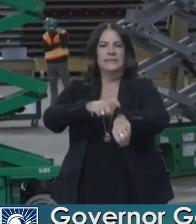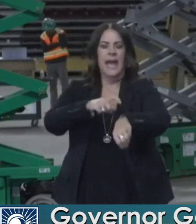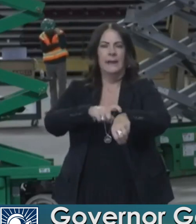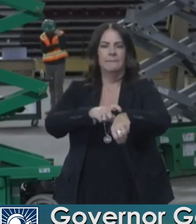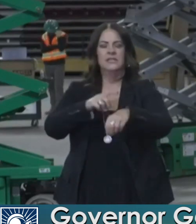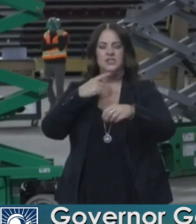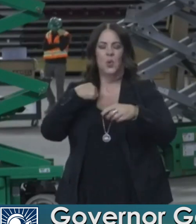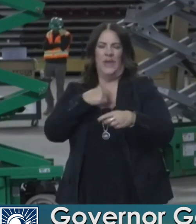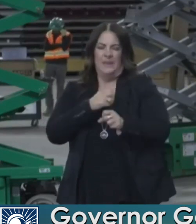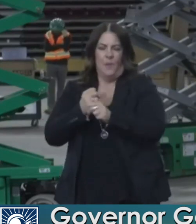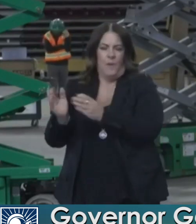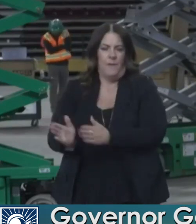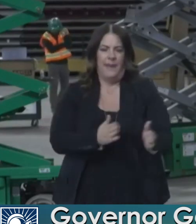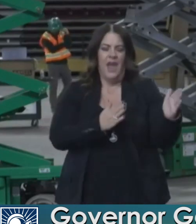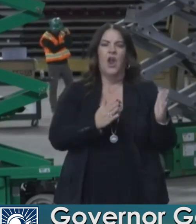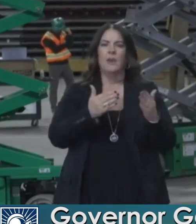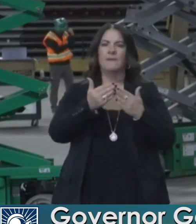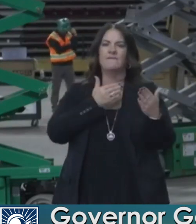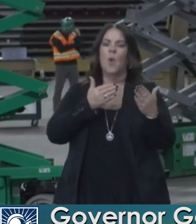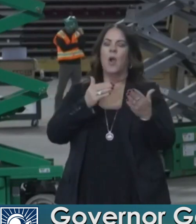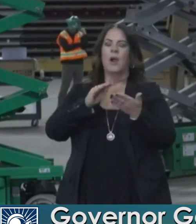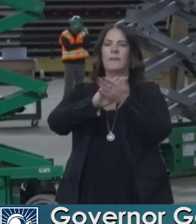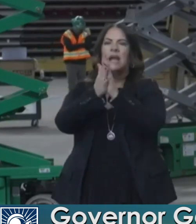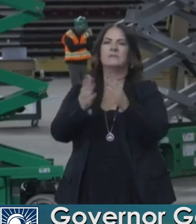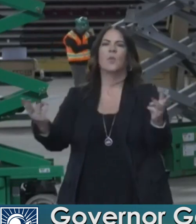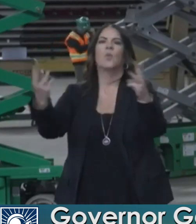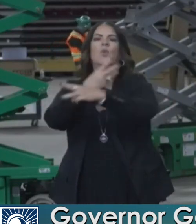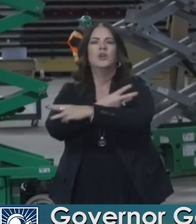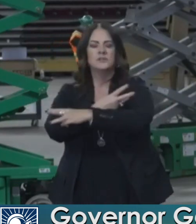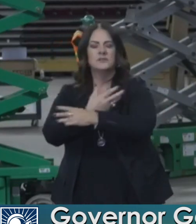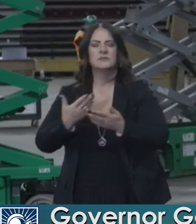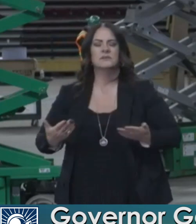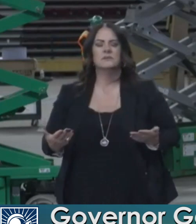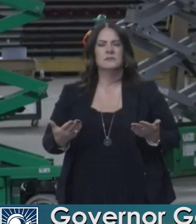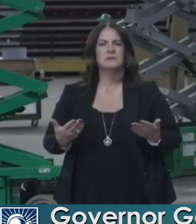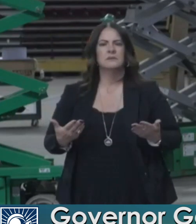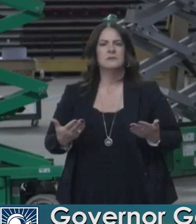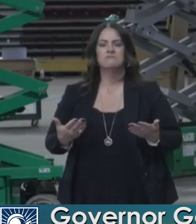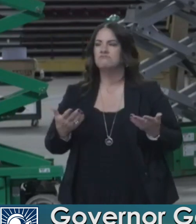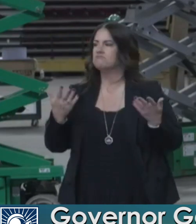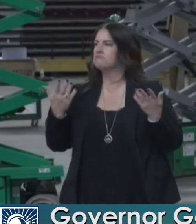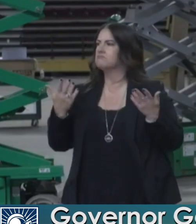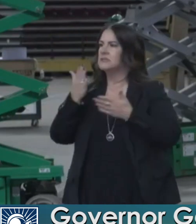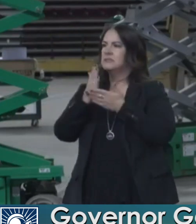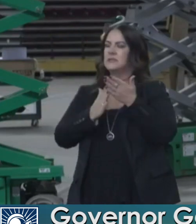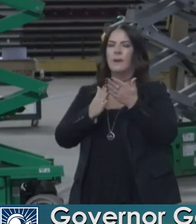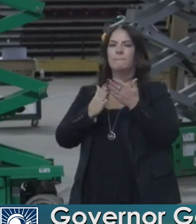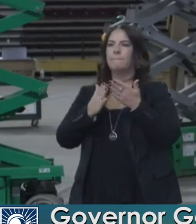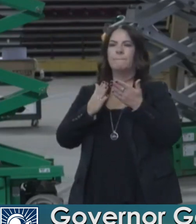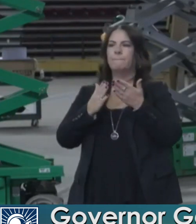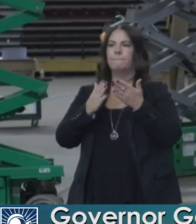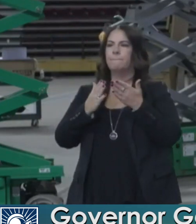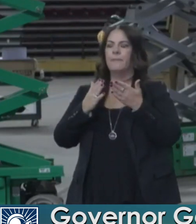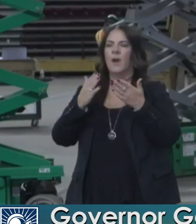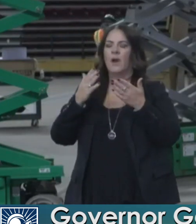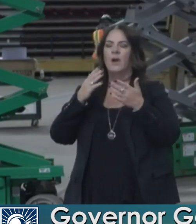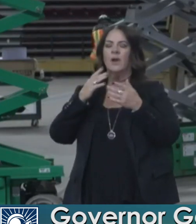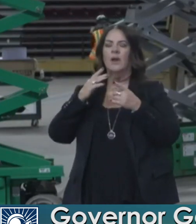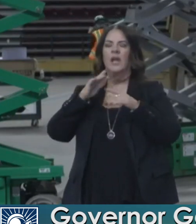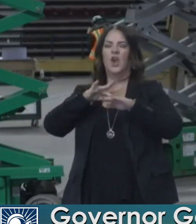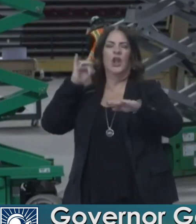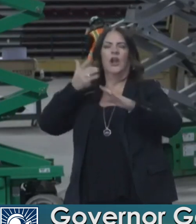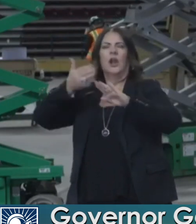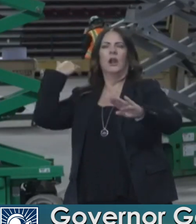kinds of things that, frankly, some other parts of this country weren't able to do because they were overwhelmed. The system got overwhelmed.